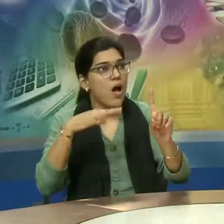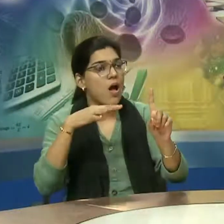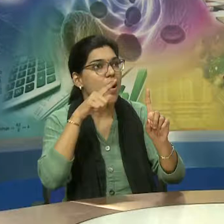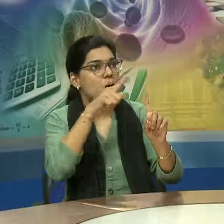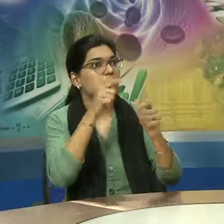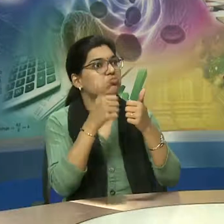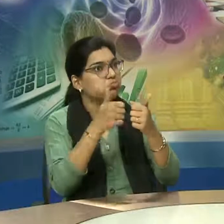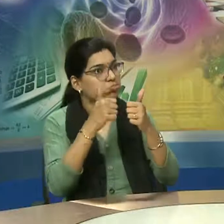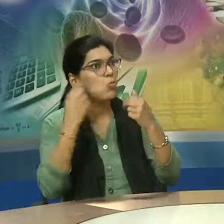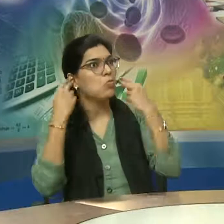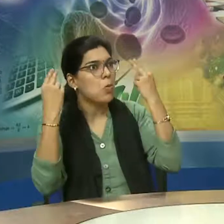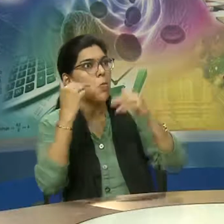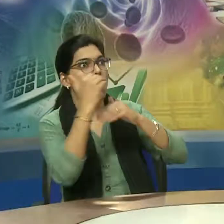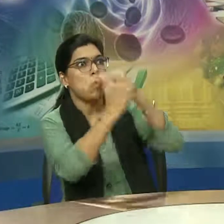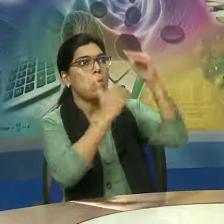meeting people